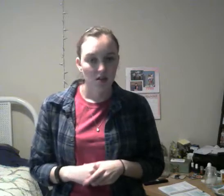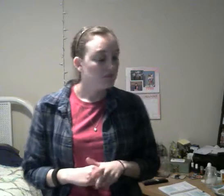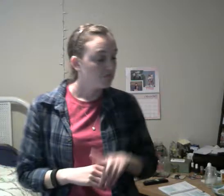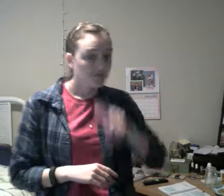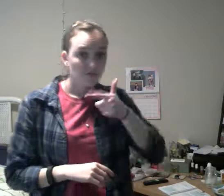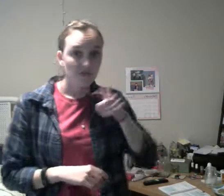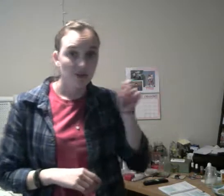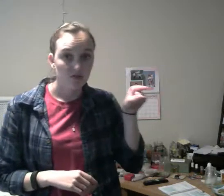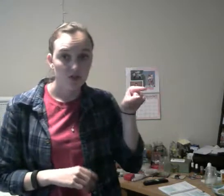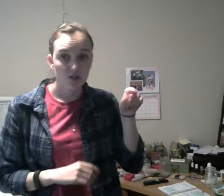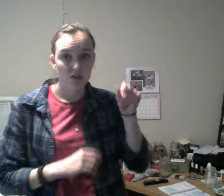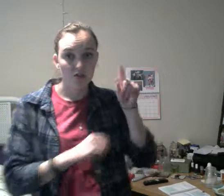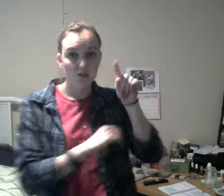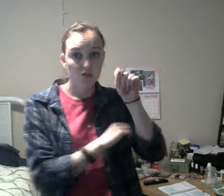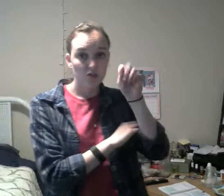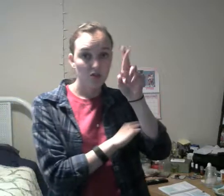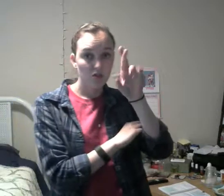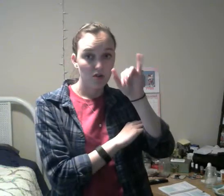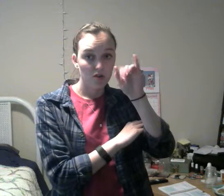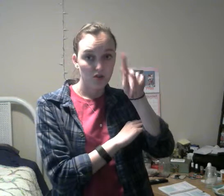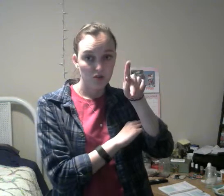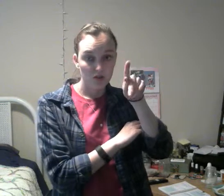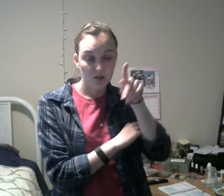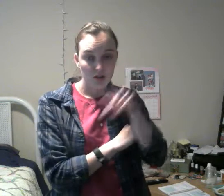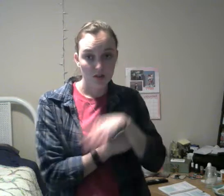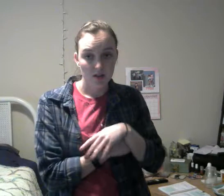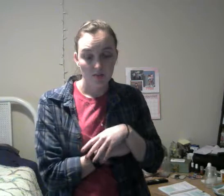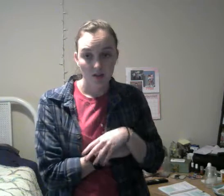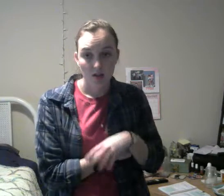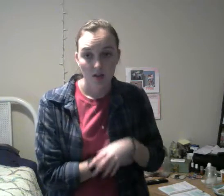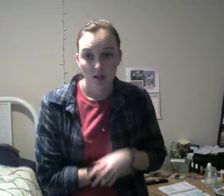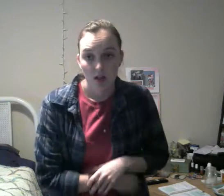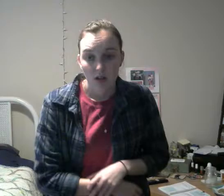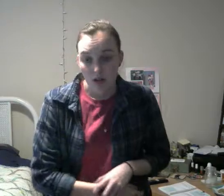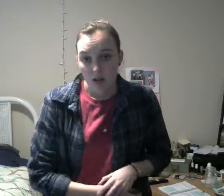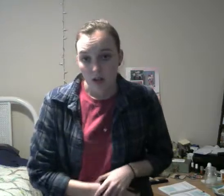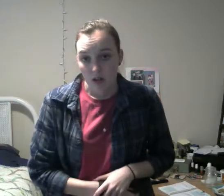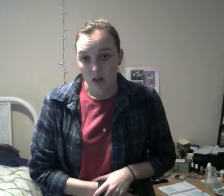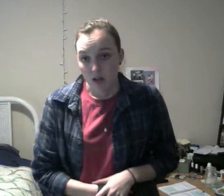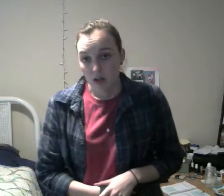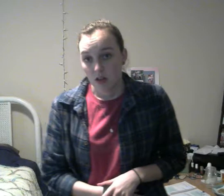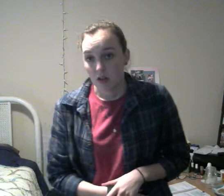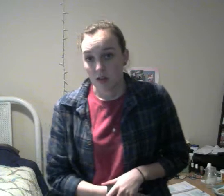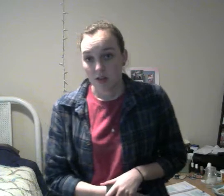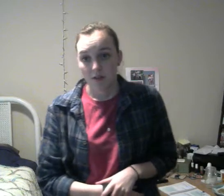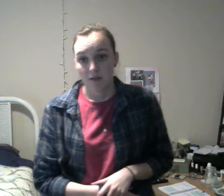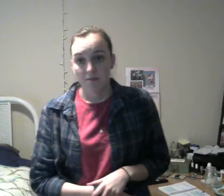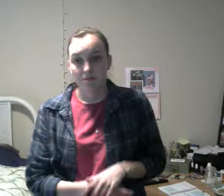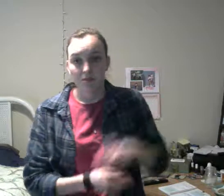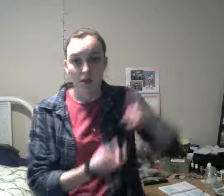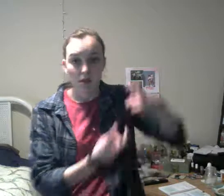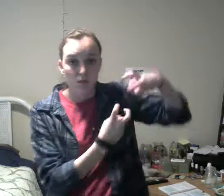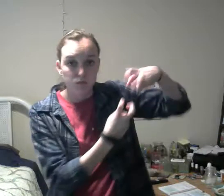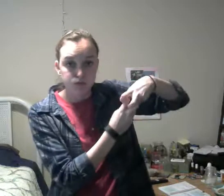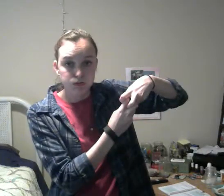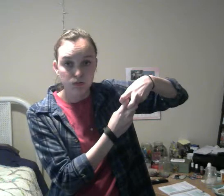trip operon, we don't want to make tryptophan if we have it present. So in this one, when tryptophan's present, it actually binds to the repressor, and that's going to turn